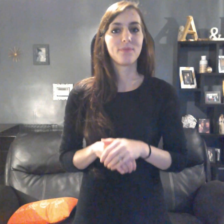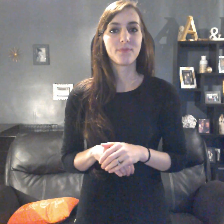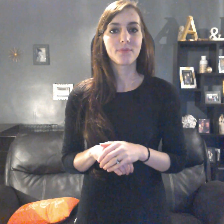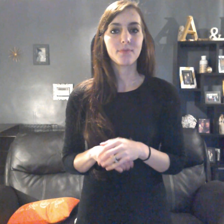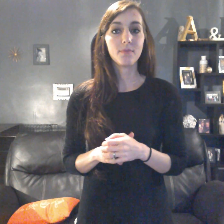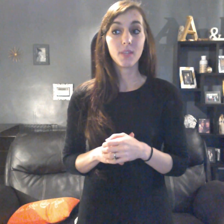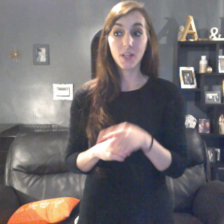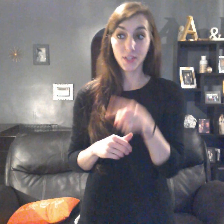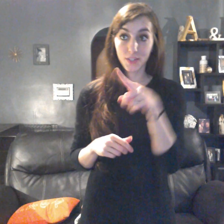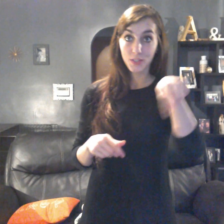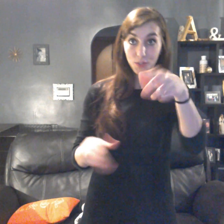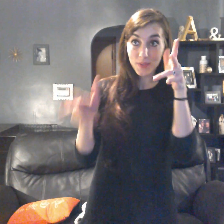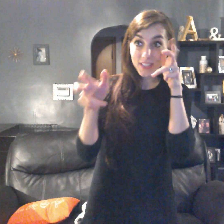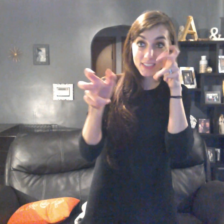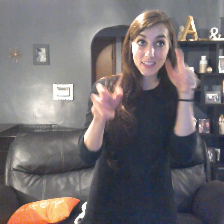Are you listening?